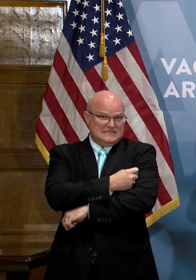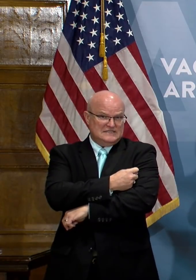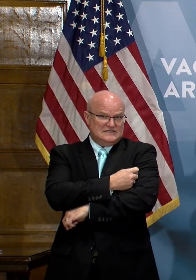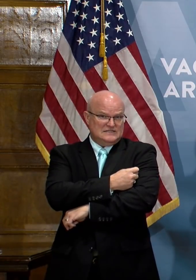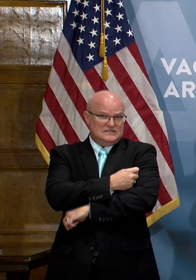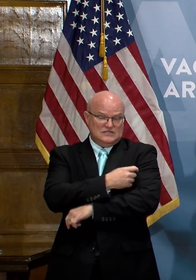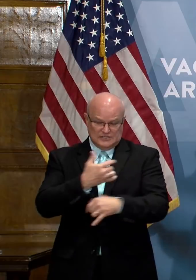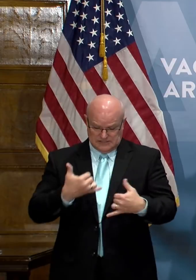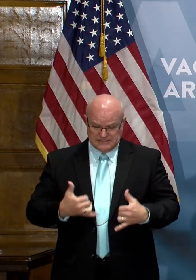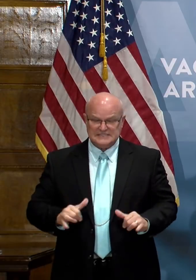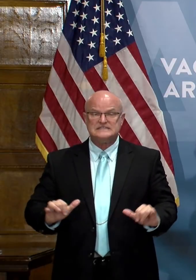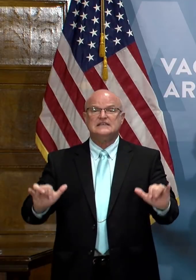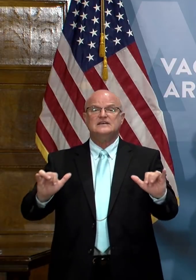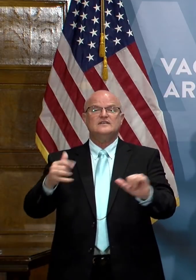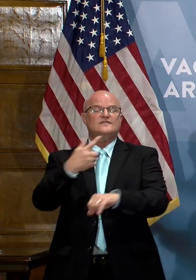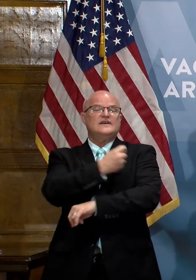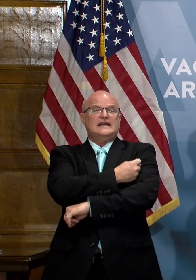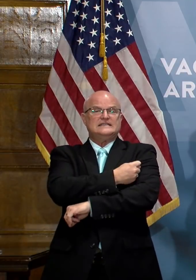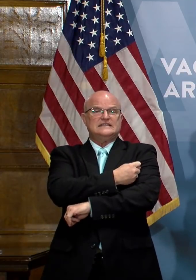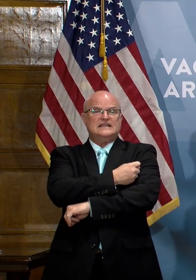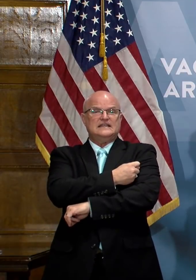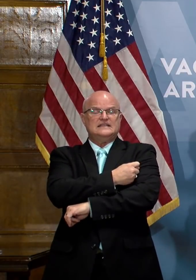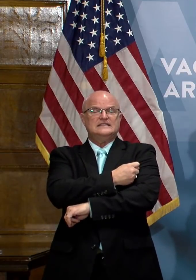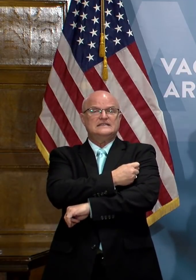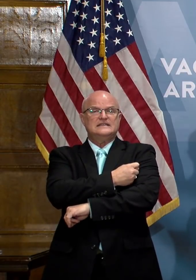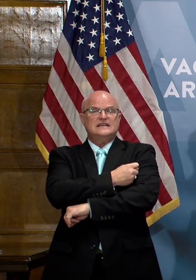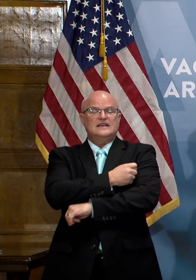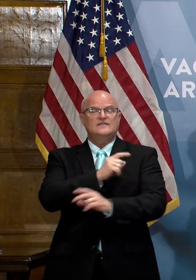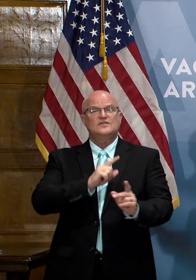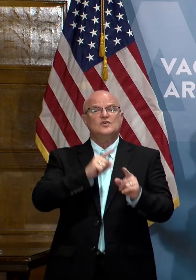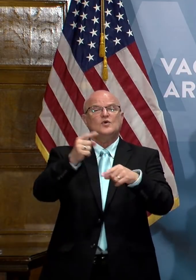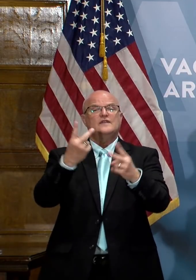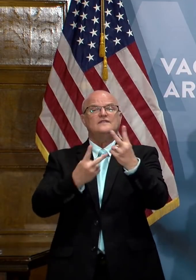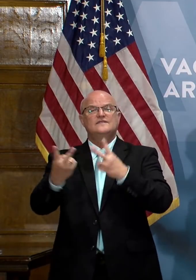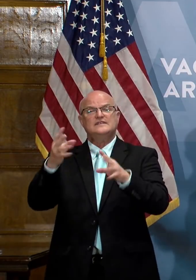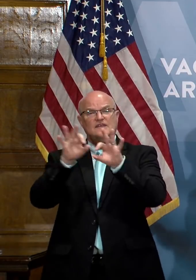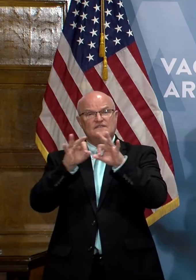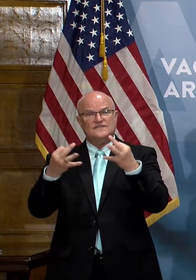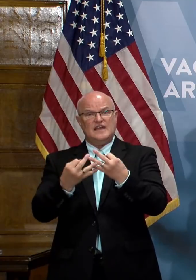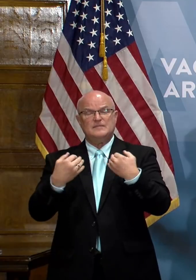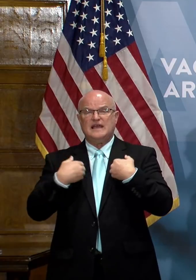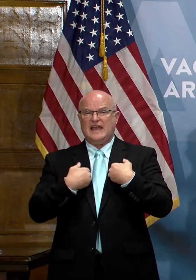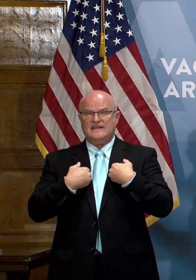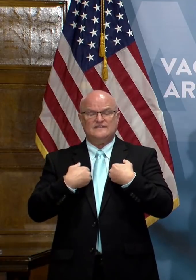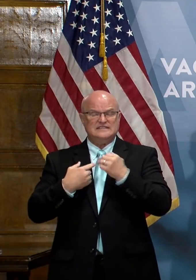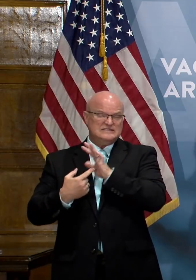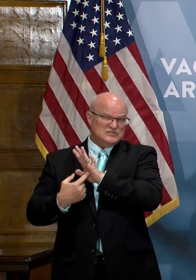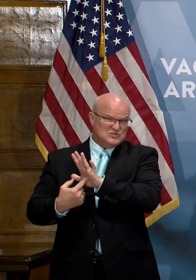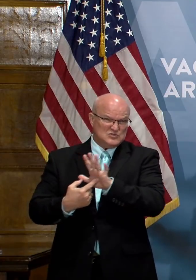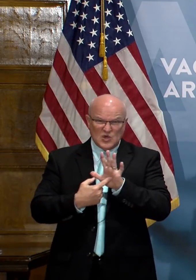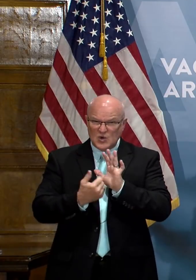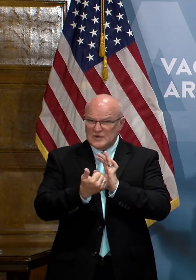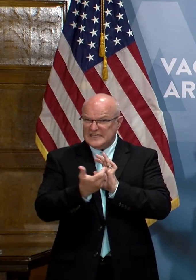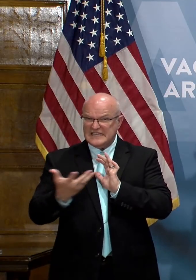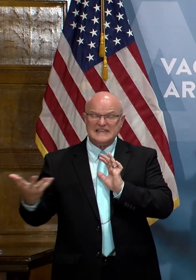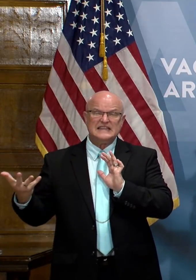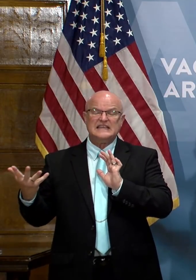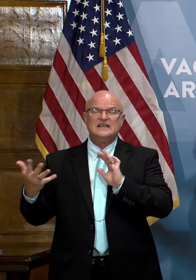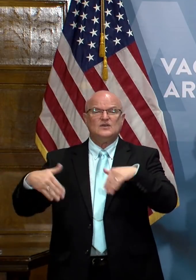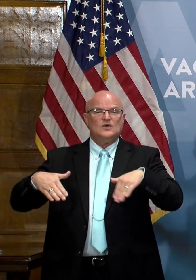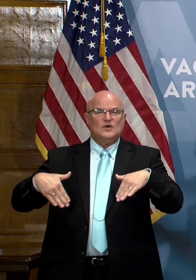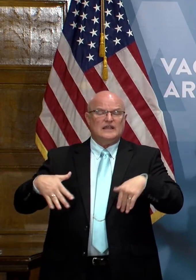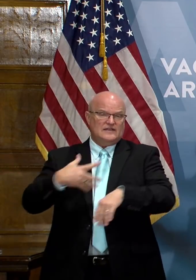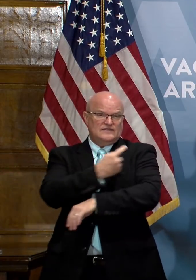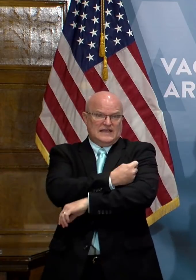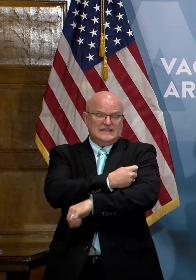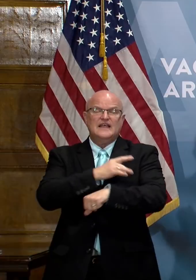you should get one. If you're going to visit relatives and you have any symptoms or haven't had the vaccination,